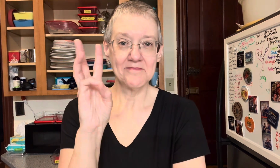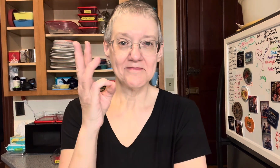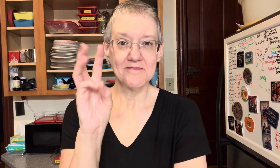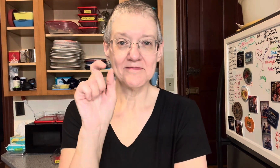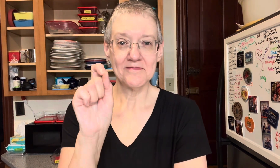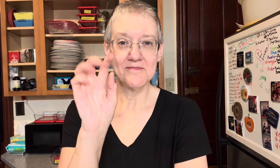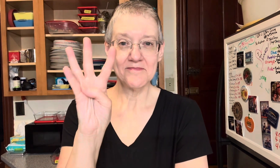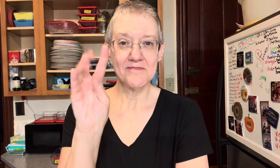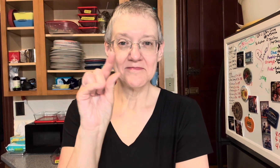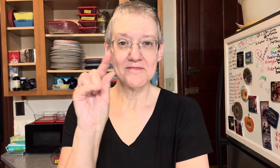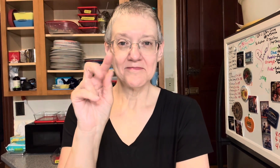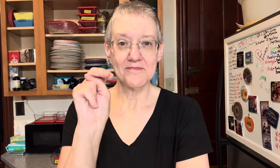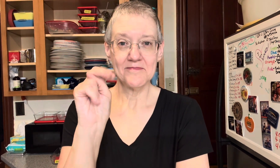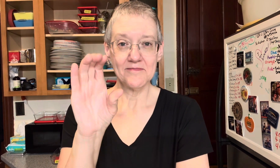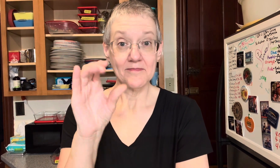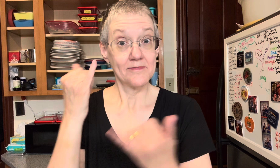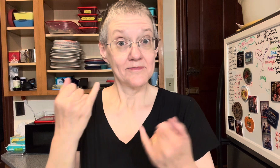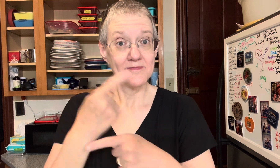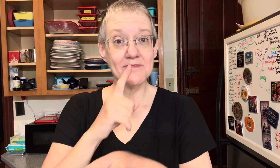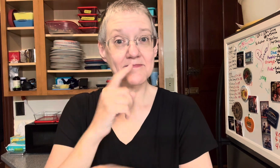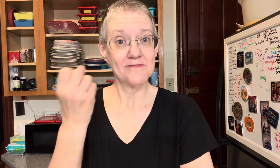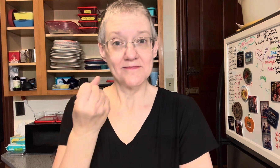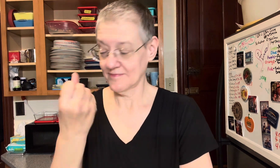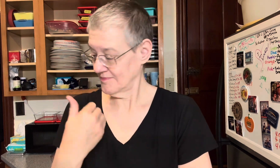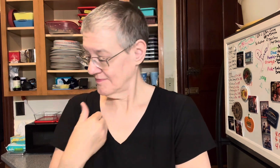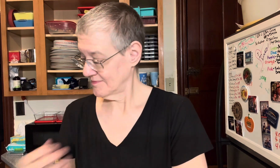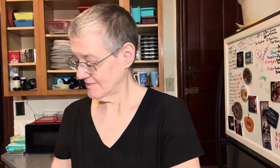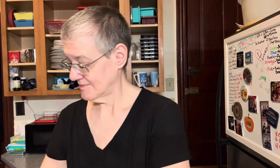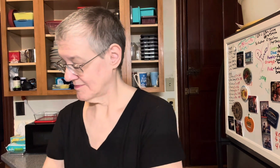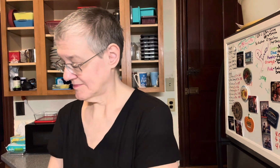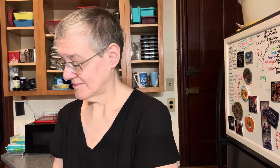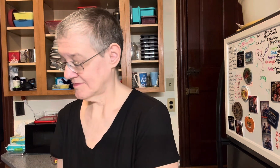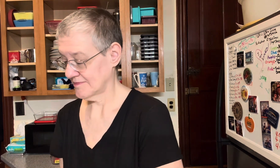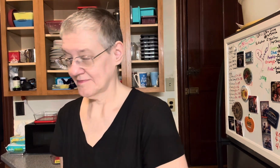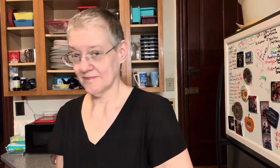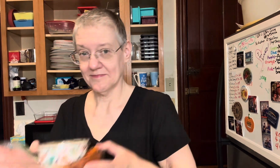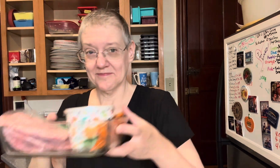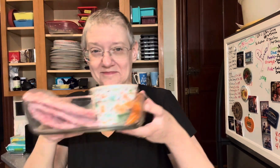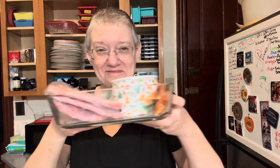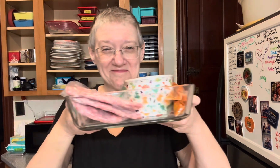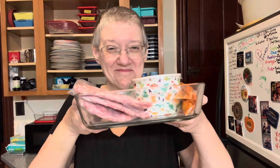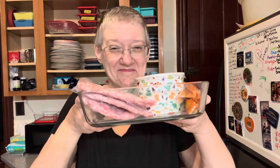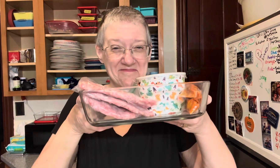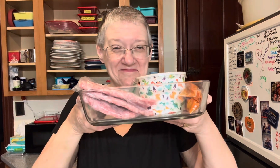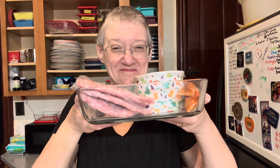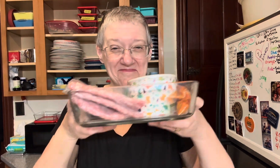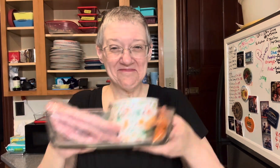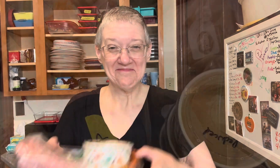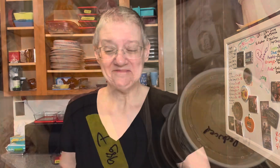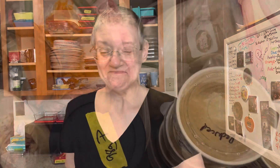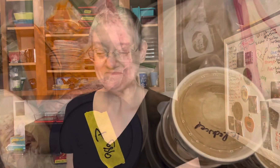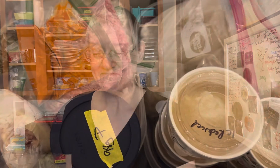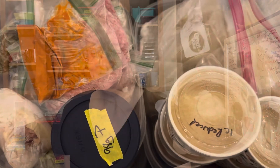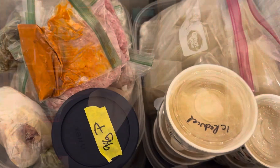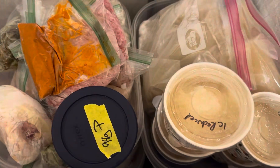16.4 grams of net carbs. And today's Saturday, so I have the same thing thawing and ready to